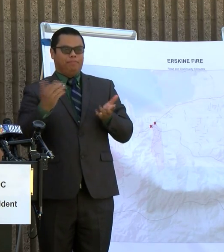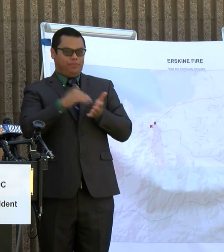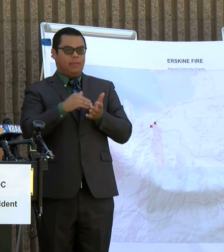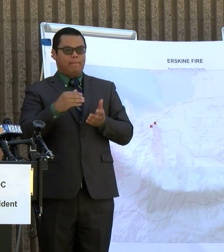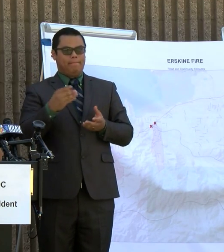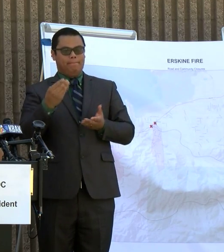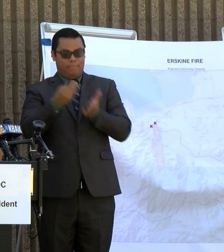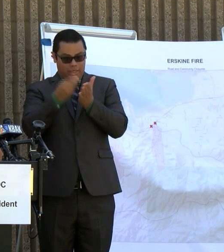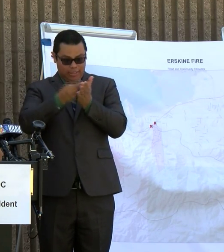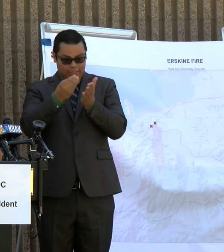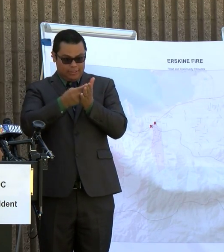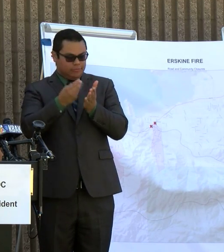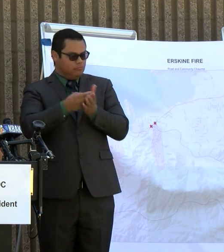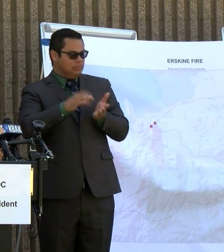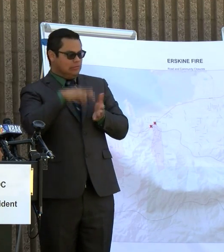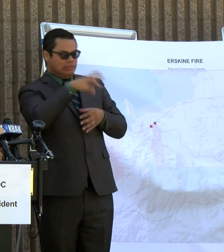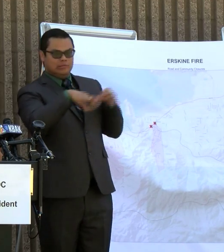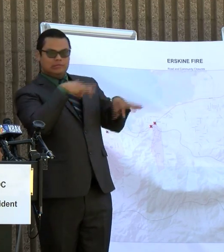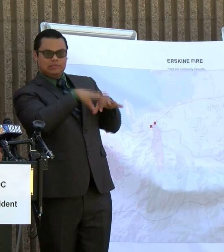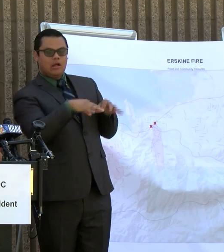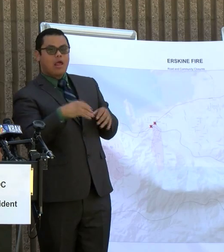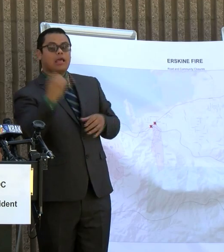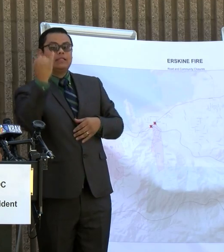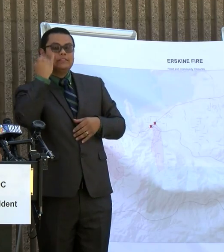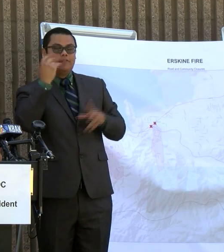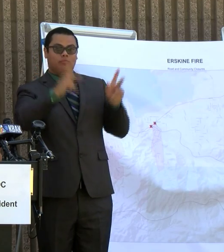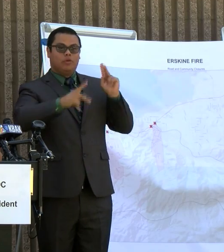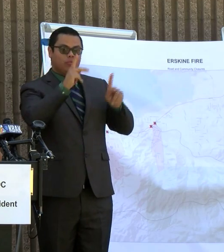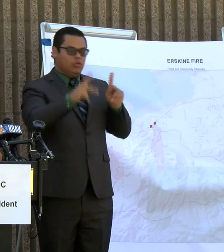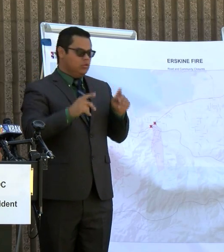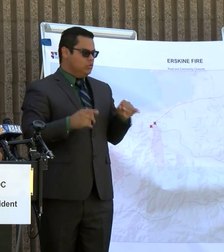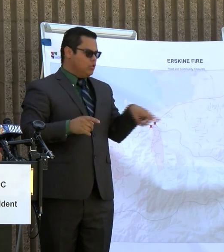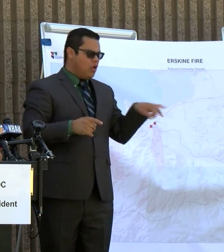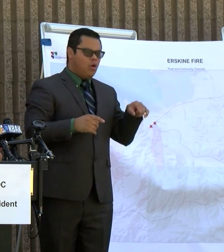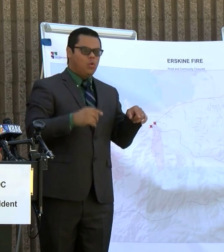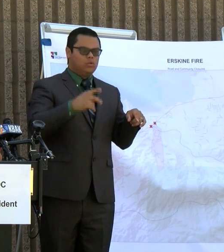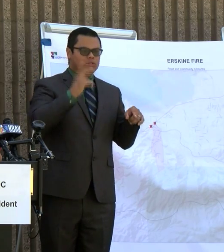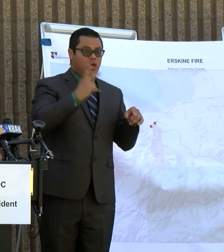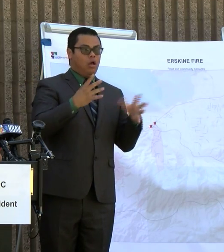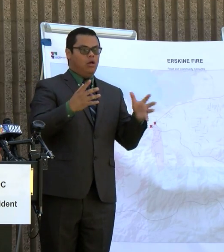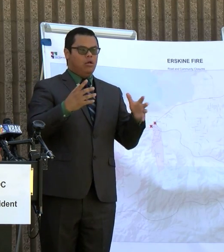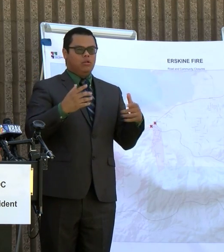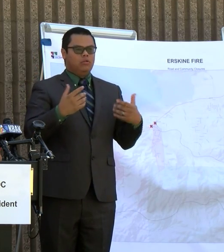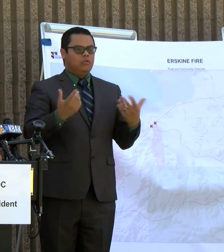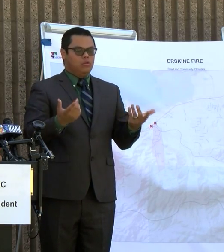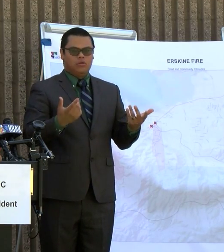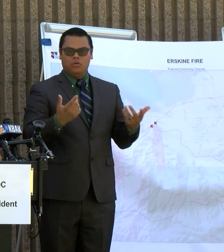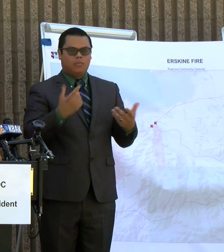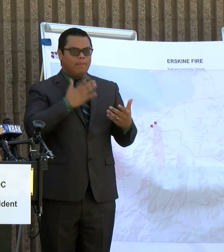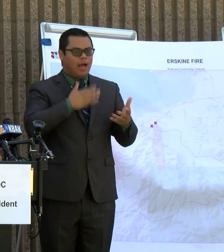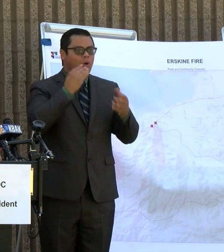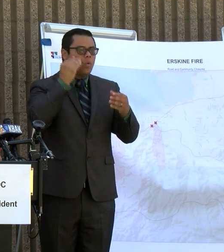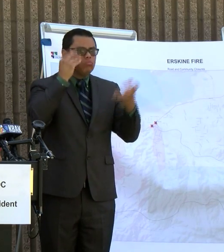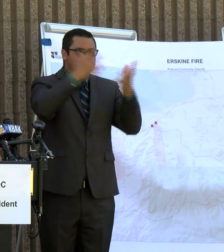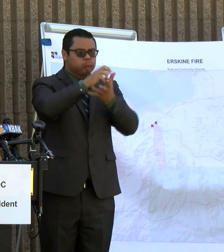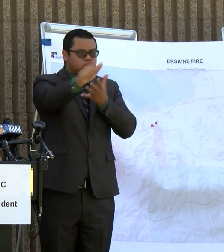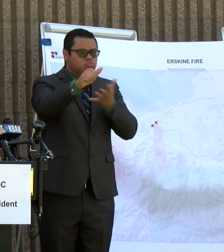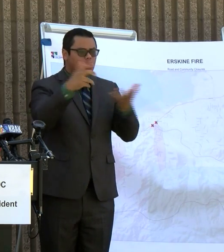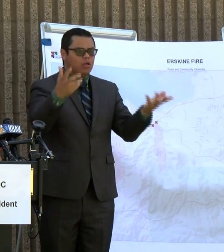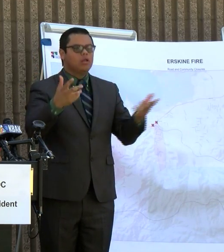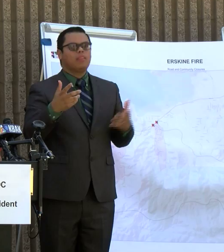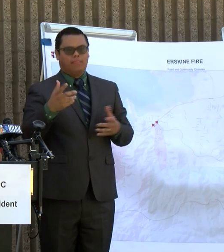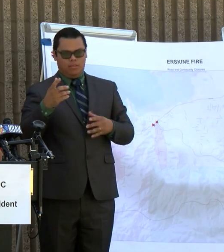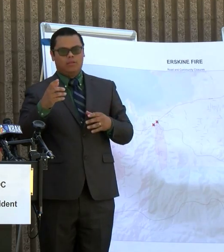folks, if people have found that their homes have been destroyed by the fire, the Red Cross will be able to provide them with some emergency